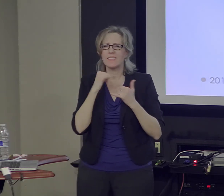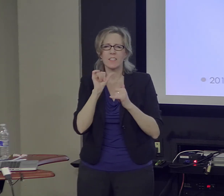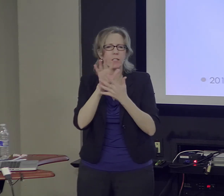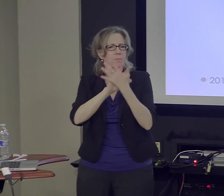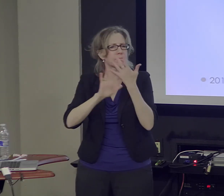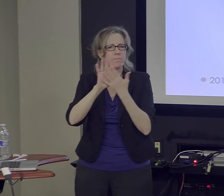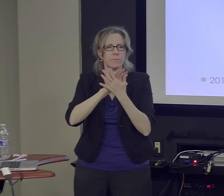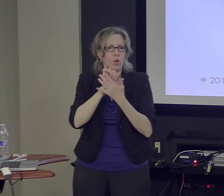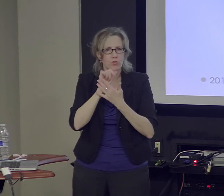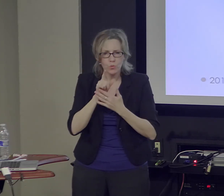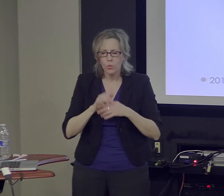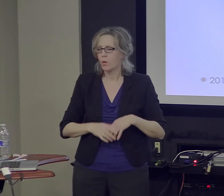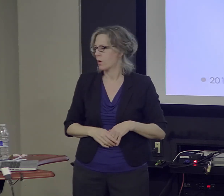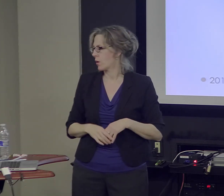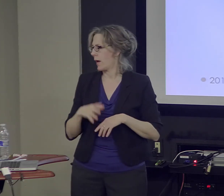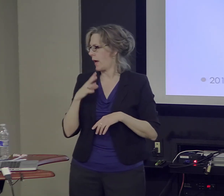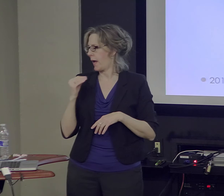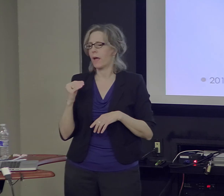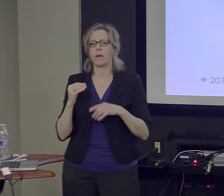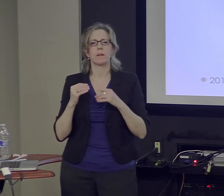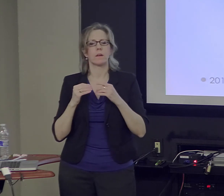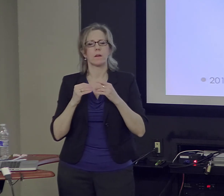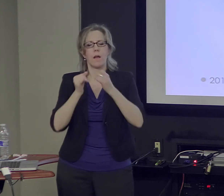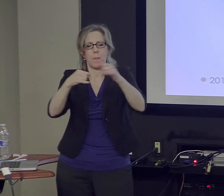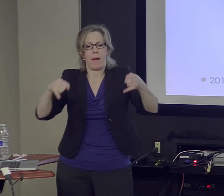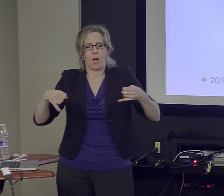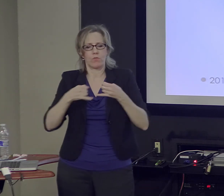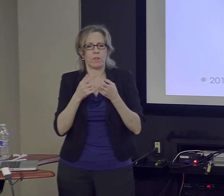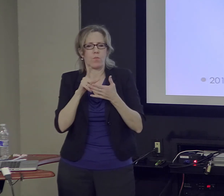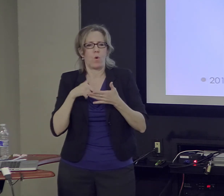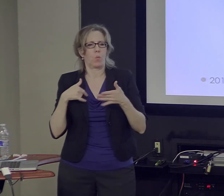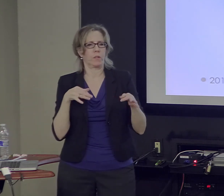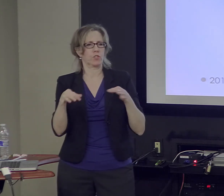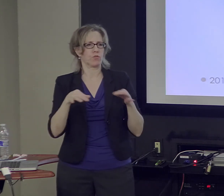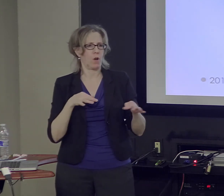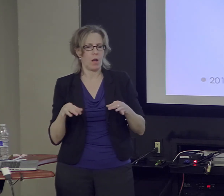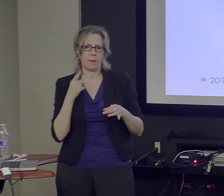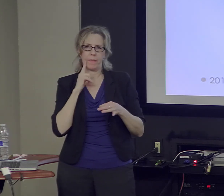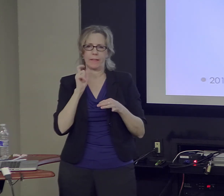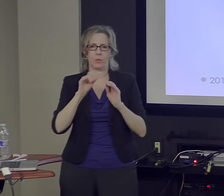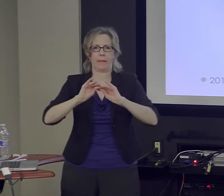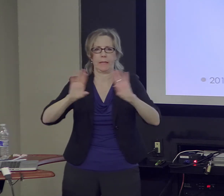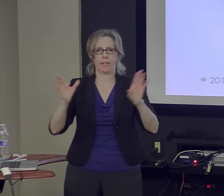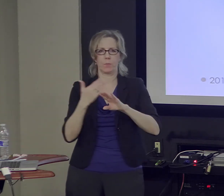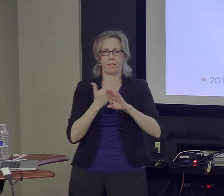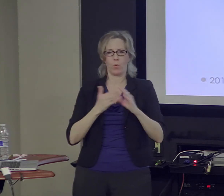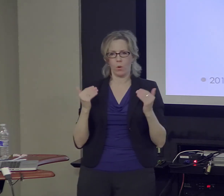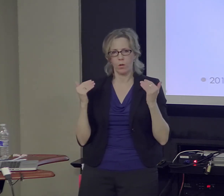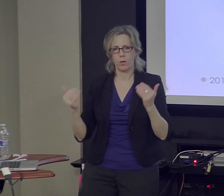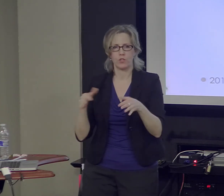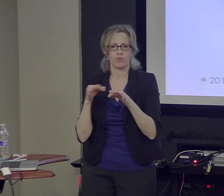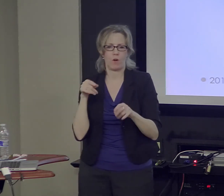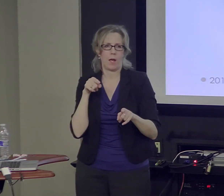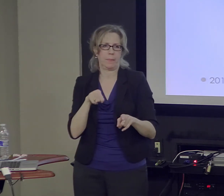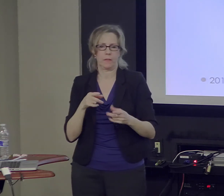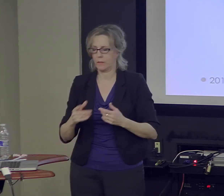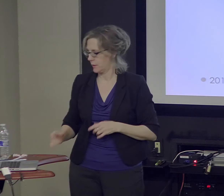International sign language has been shown to be effective in some areas, but I think that we need to clarify the